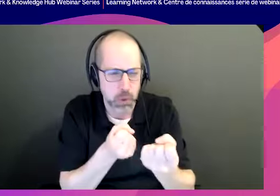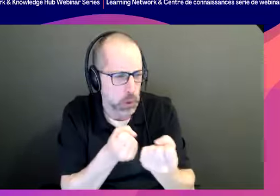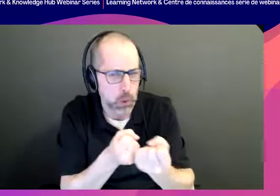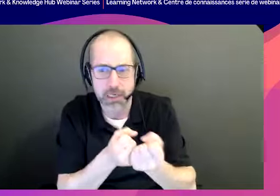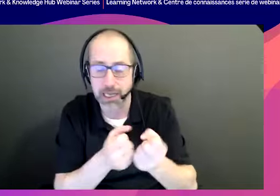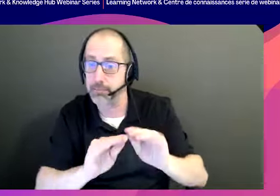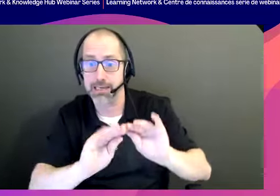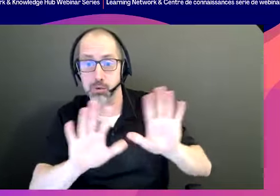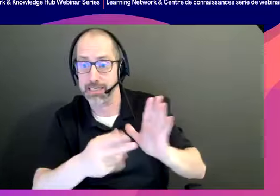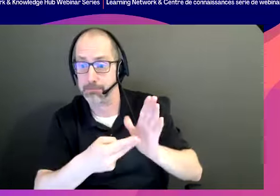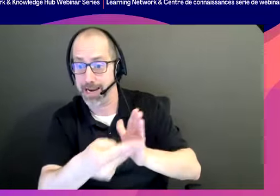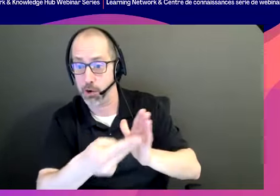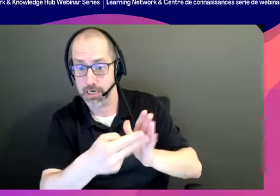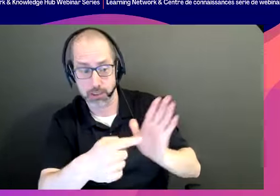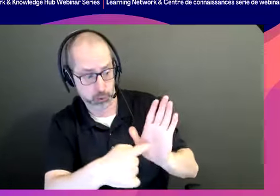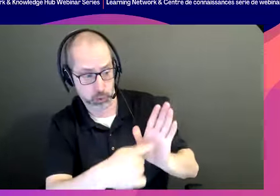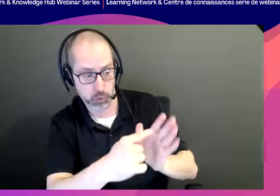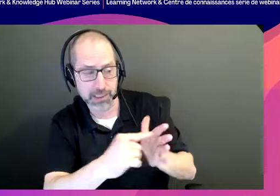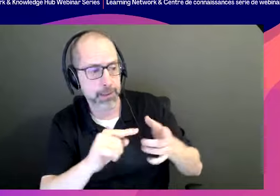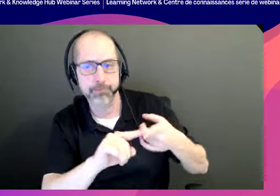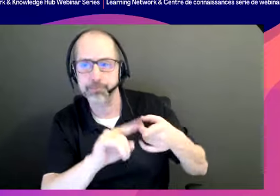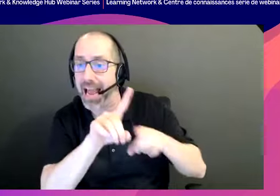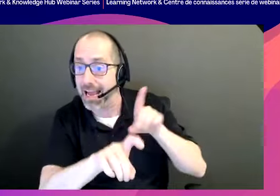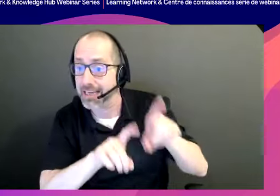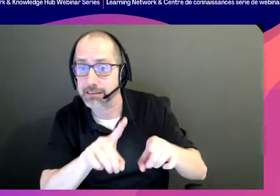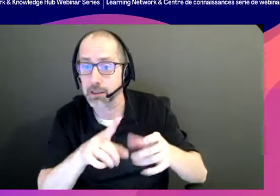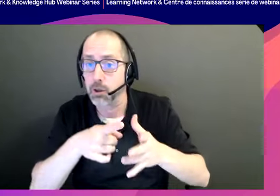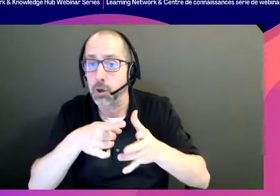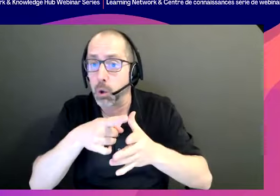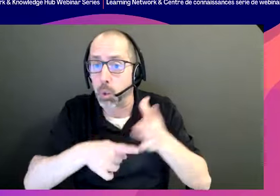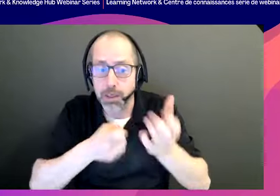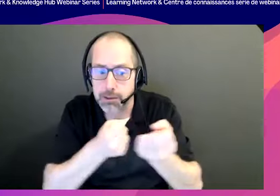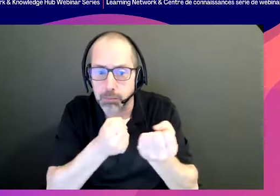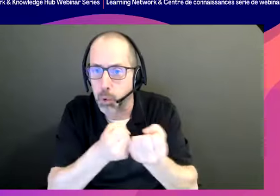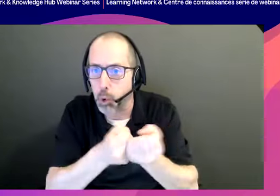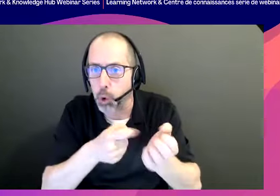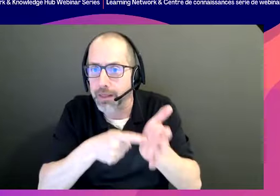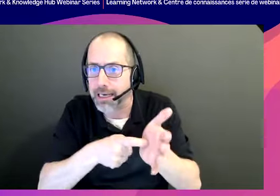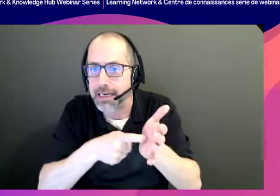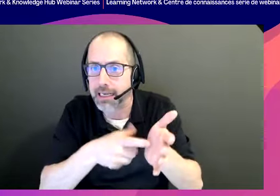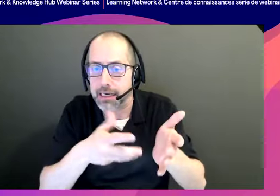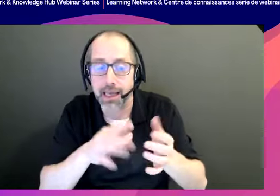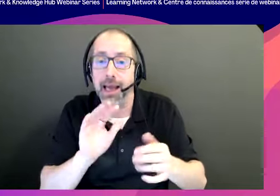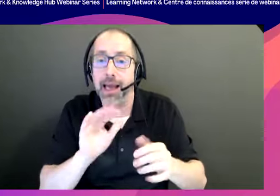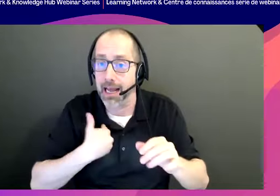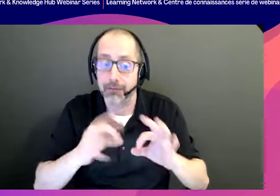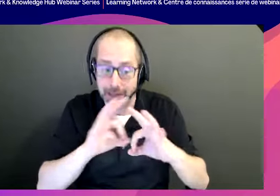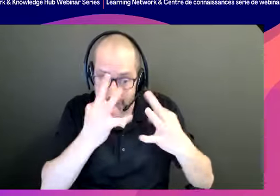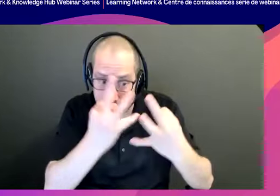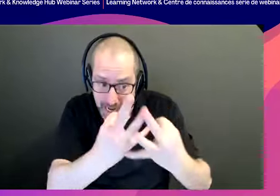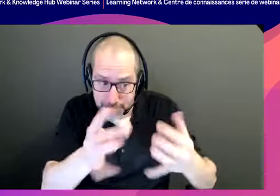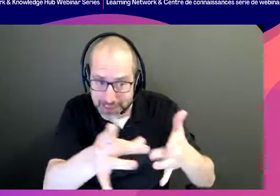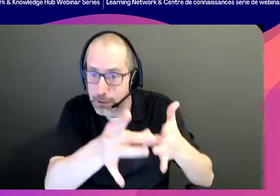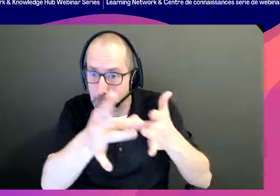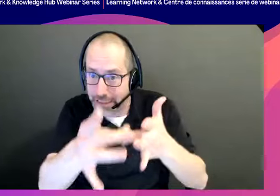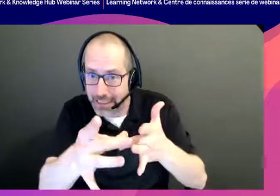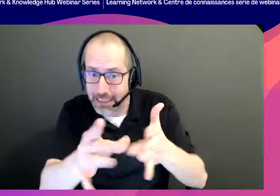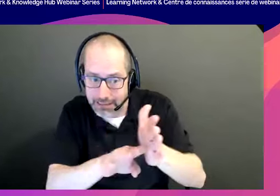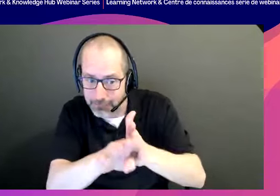it. Ask what supports does the family need. Have the family lead in developing a safety